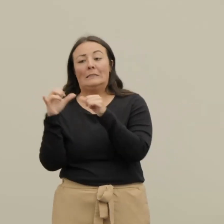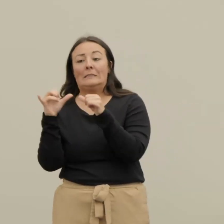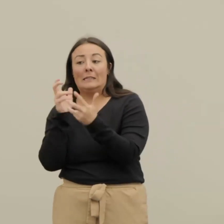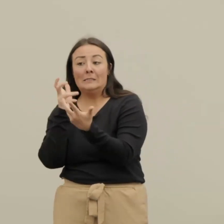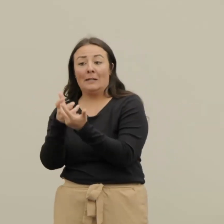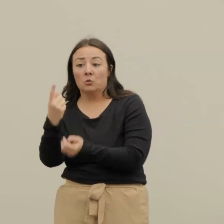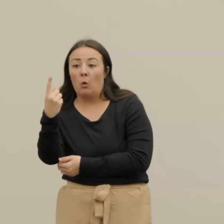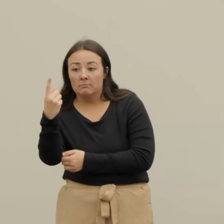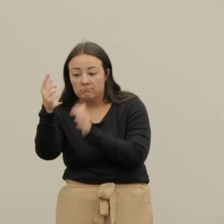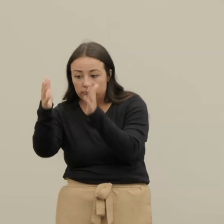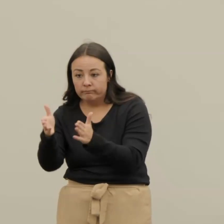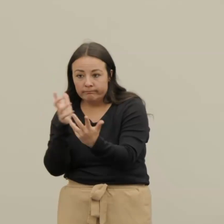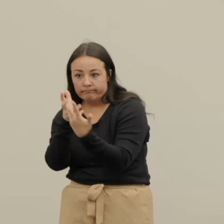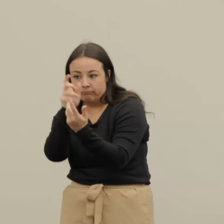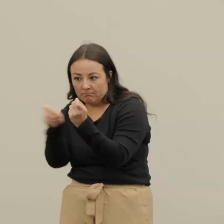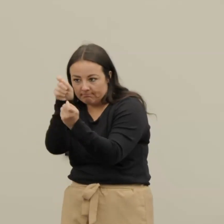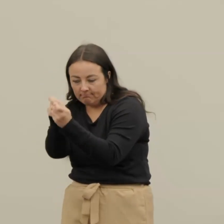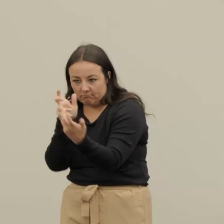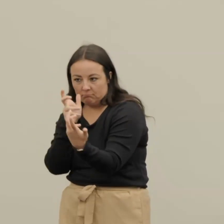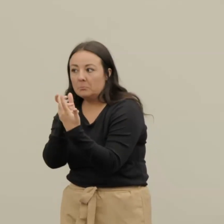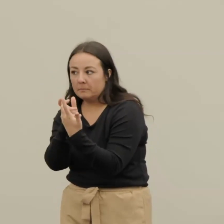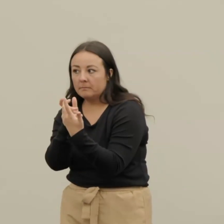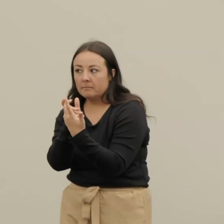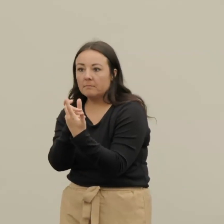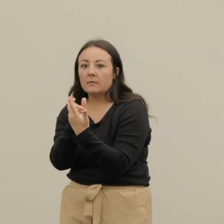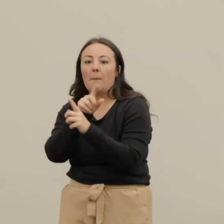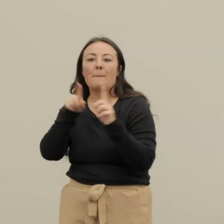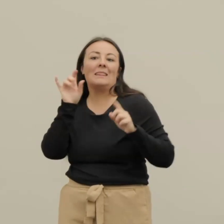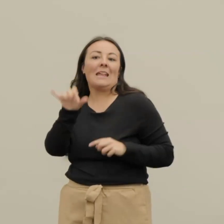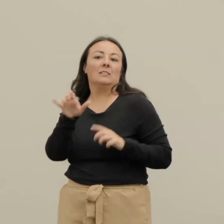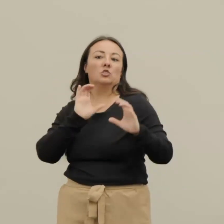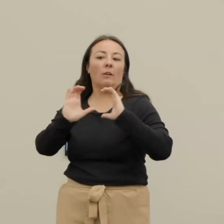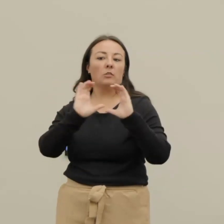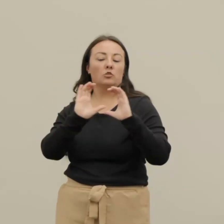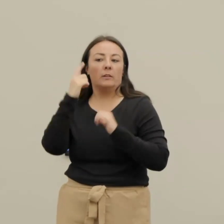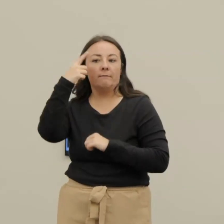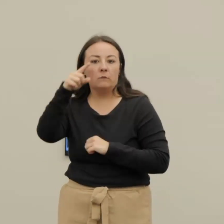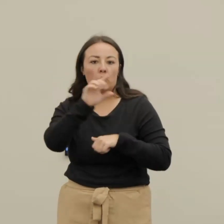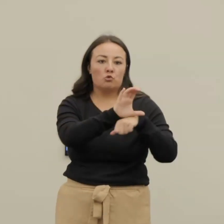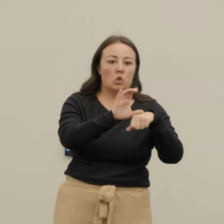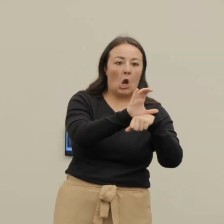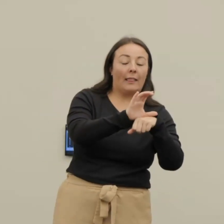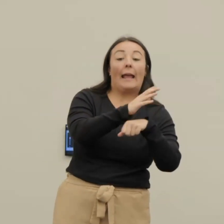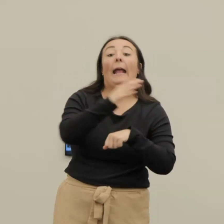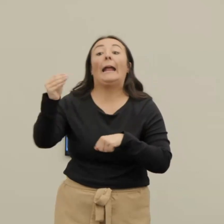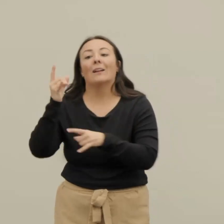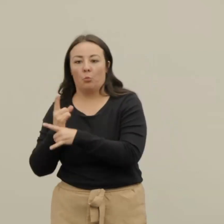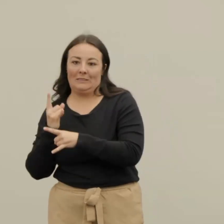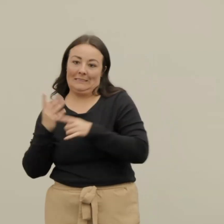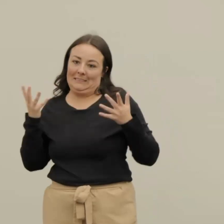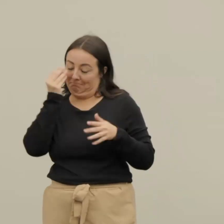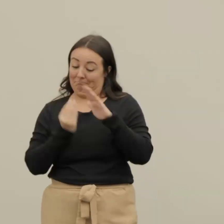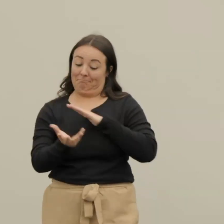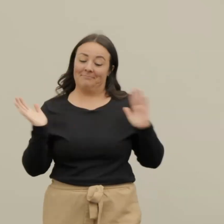have the preferences dials. But that's a conversation for chocolate and whiskey. But we have another question